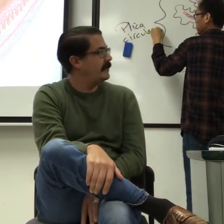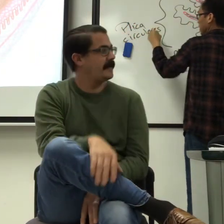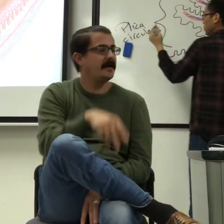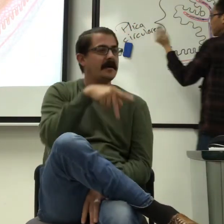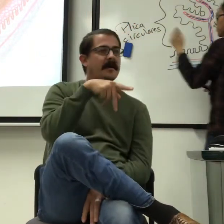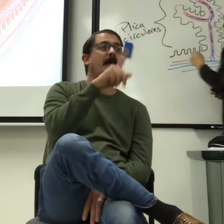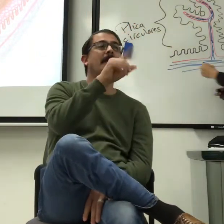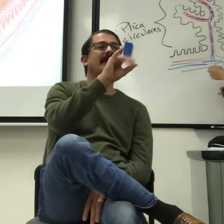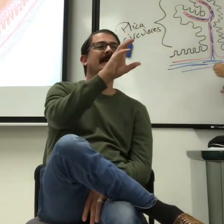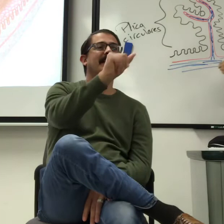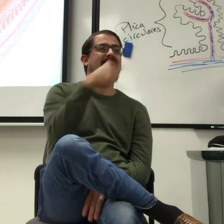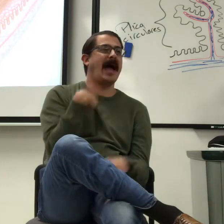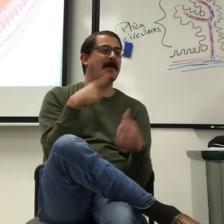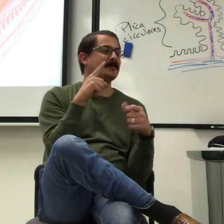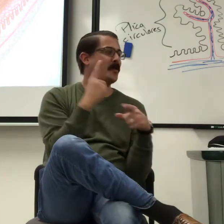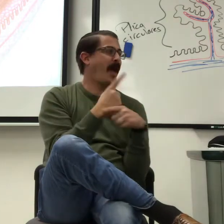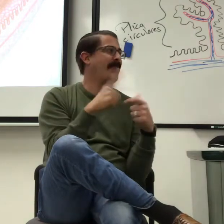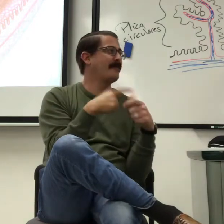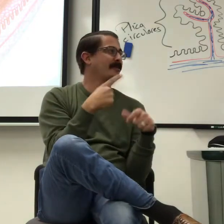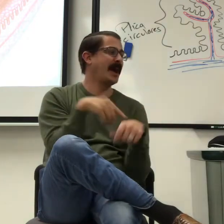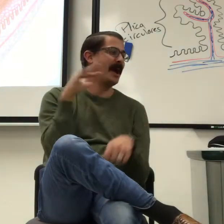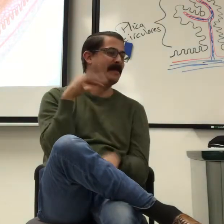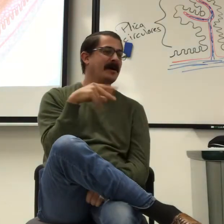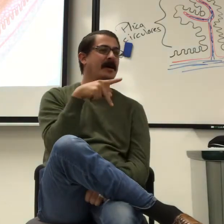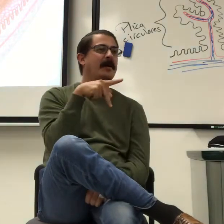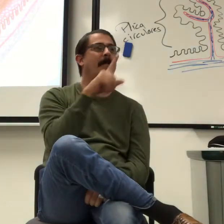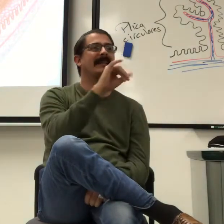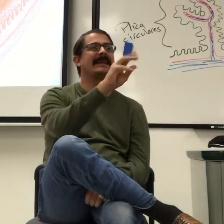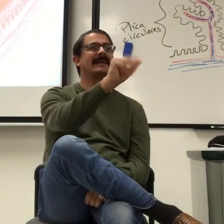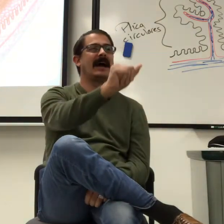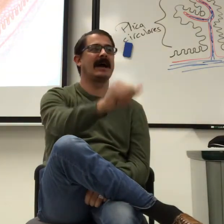circularis. Sometimes they're just called circular folds. I'm going to call them plica